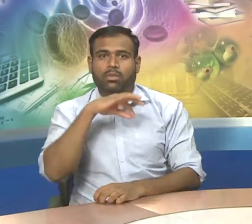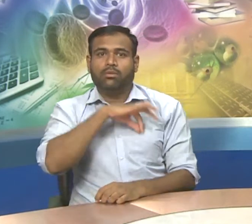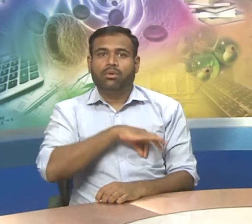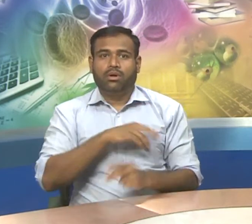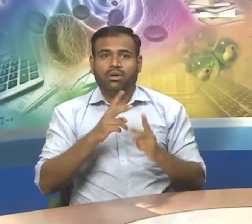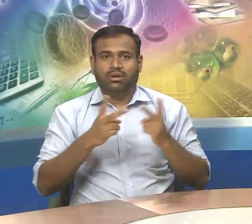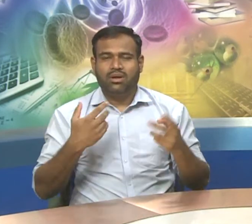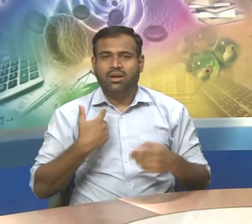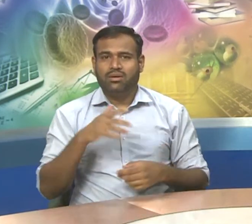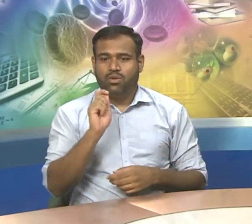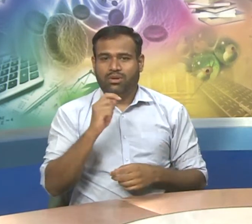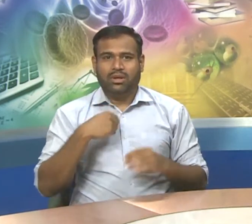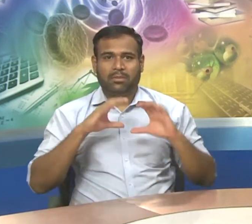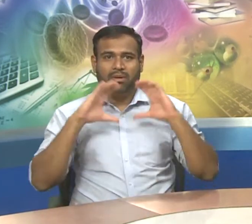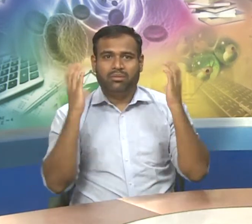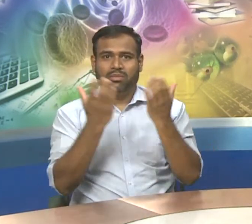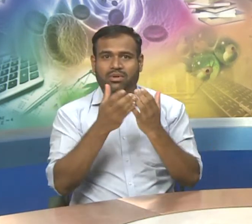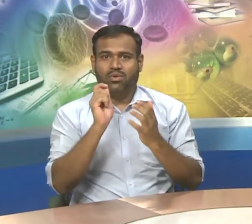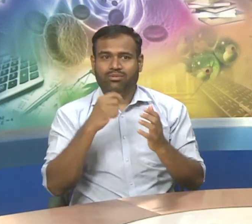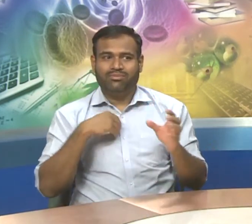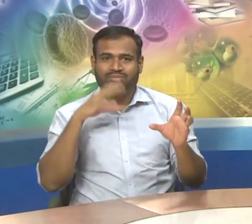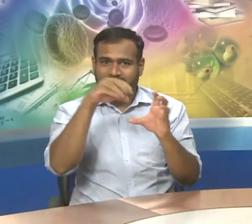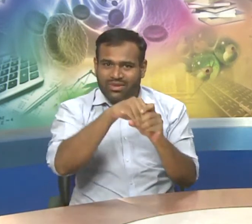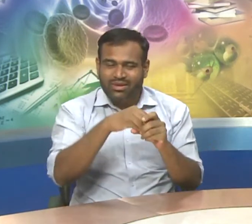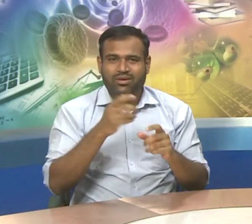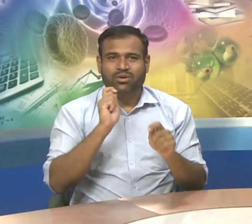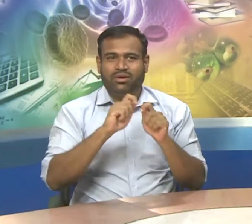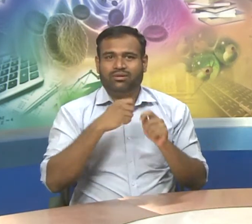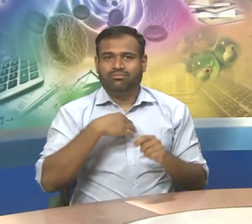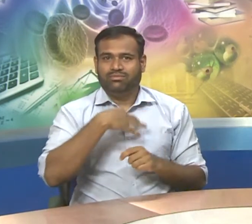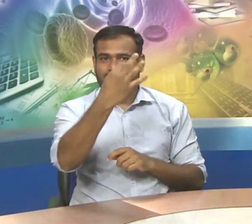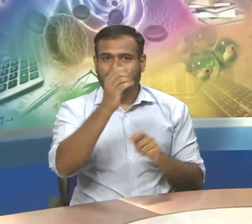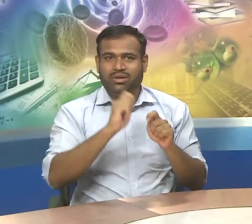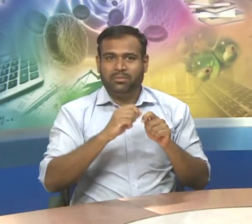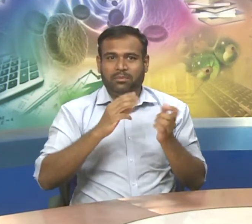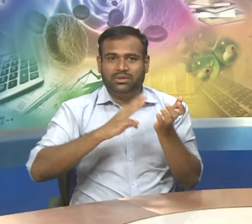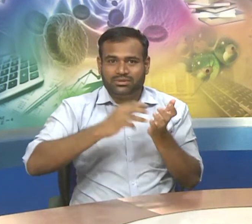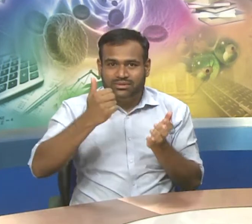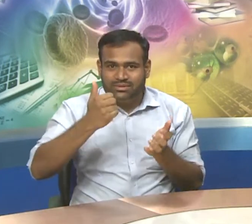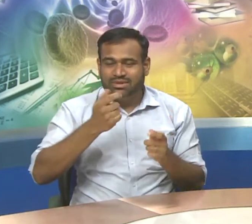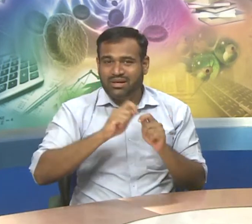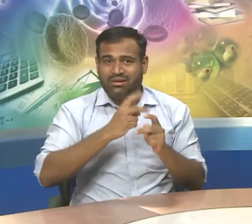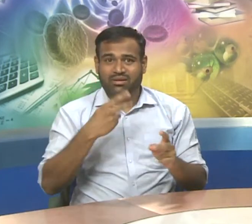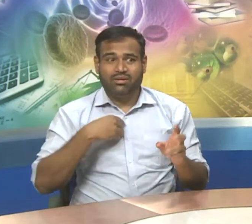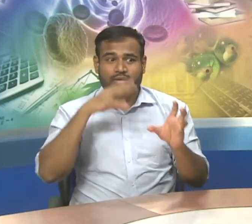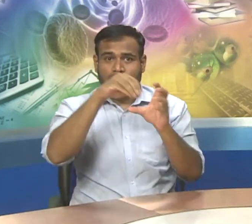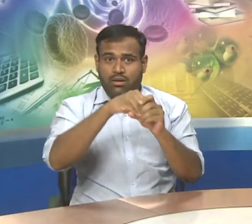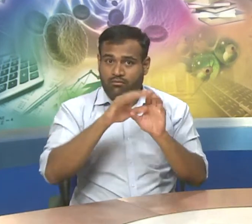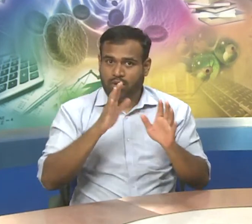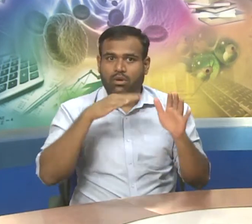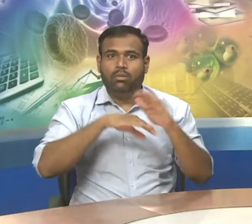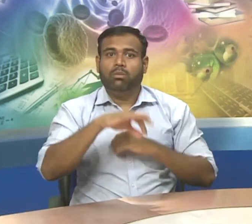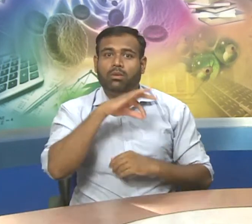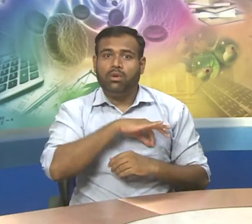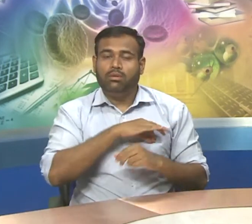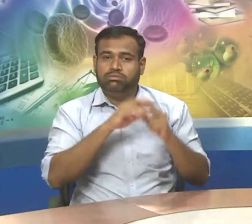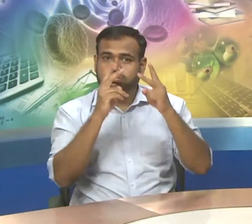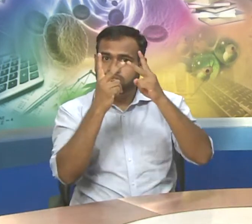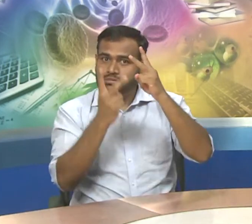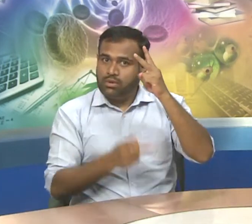Here the word is privileges. It means the emoluments and